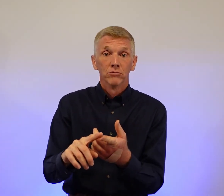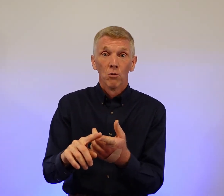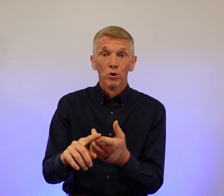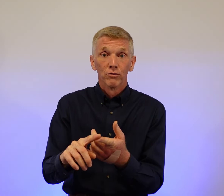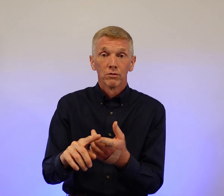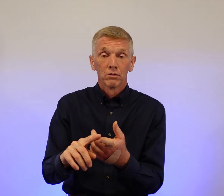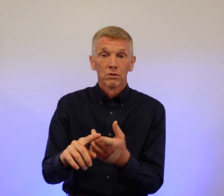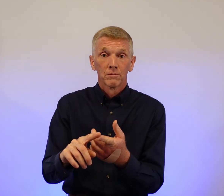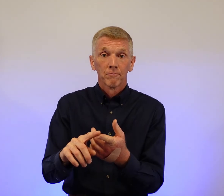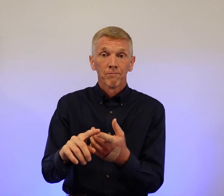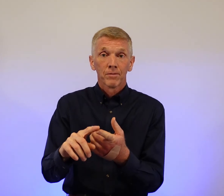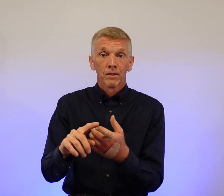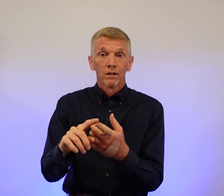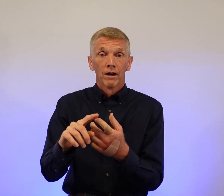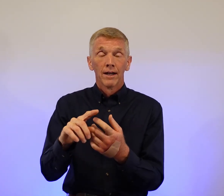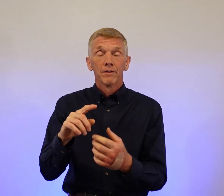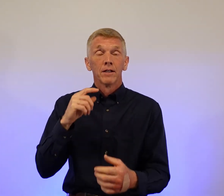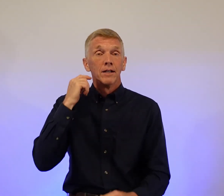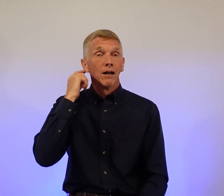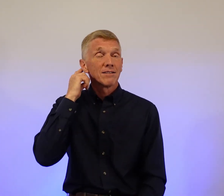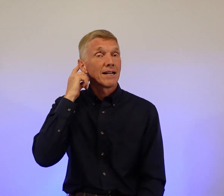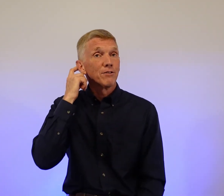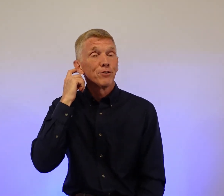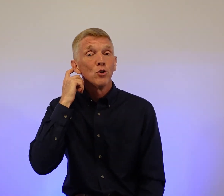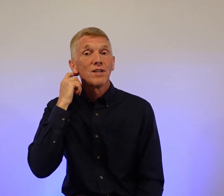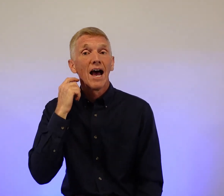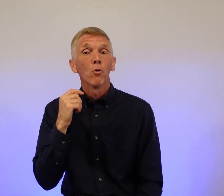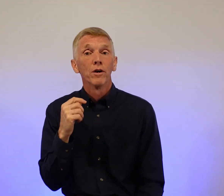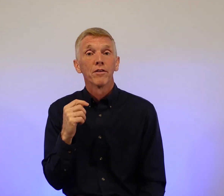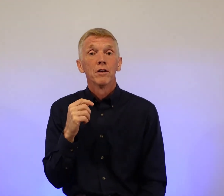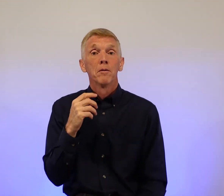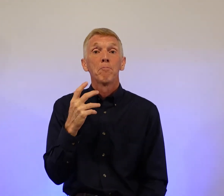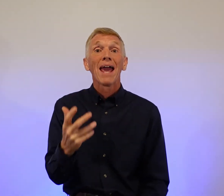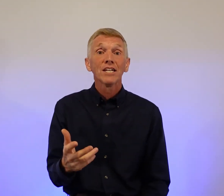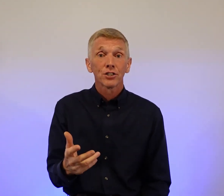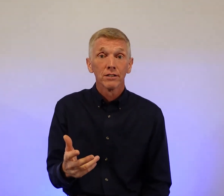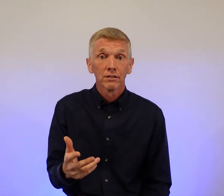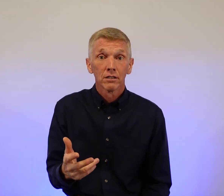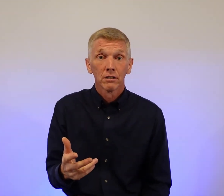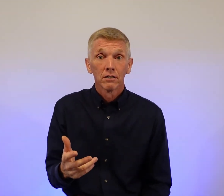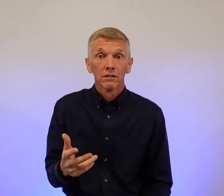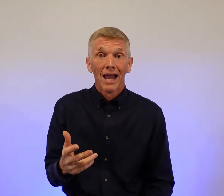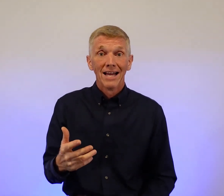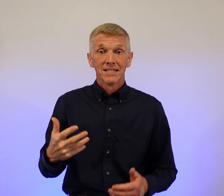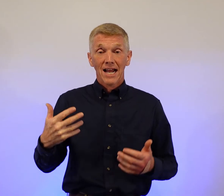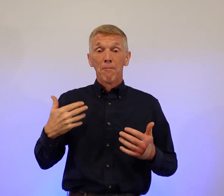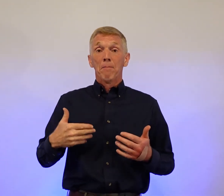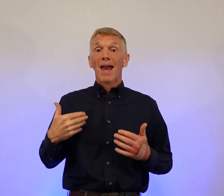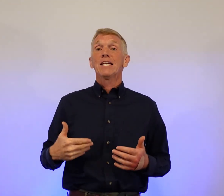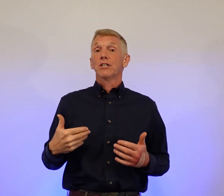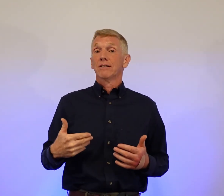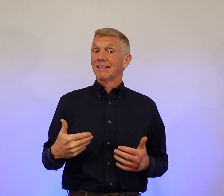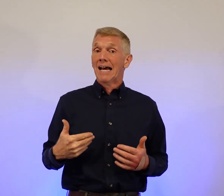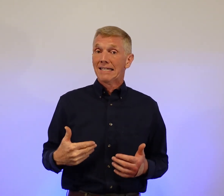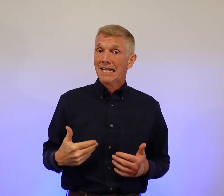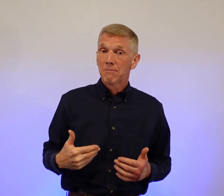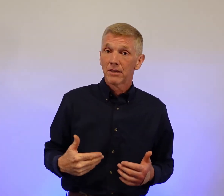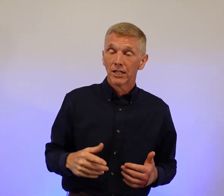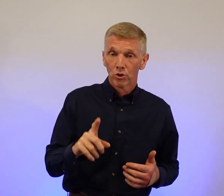move. All right? Now let's not confuse that with patient, as in I'm a patient, because it's not the same thing. So let's